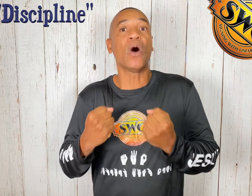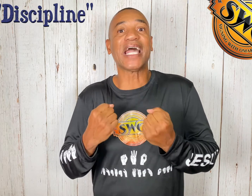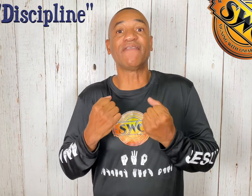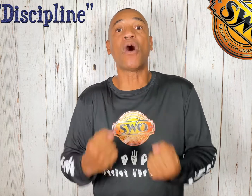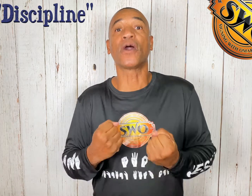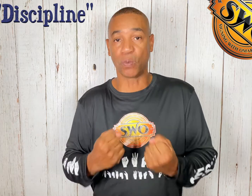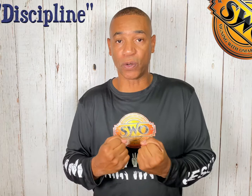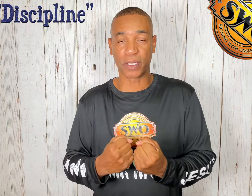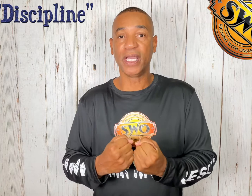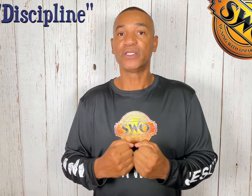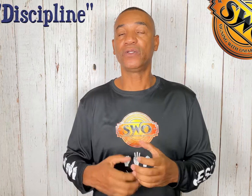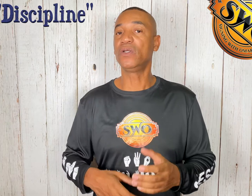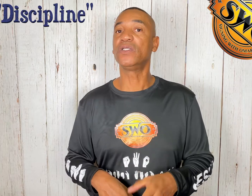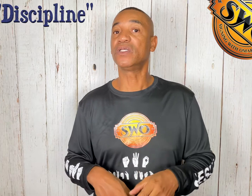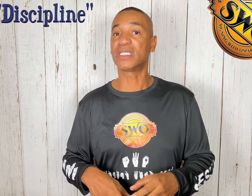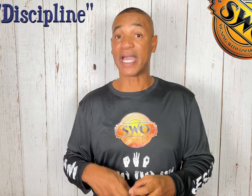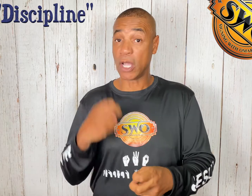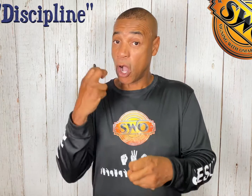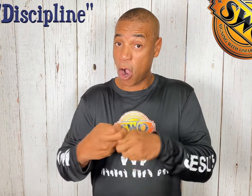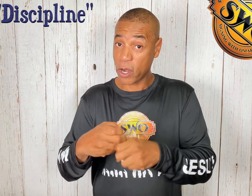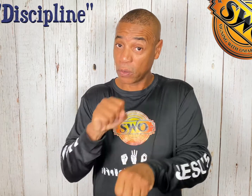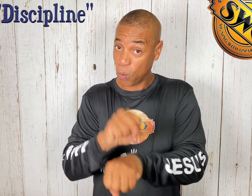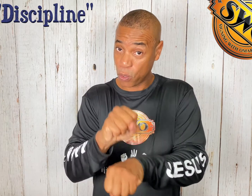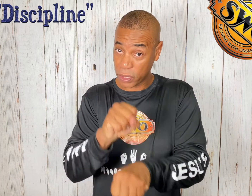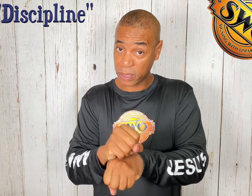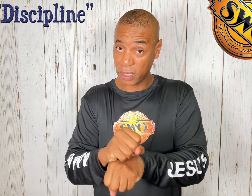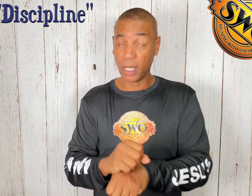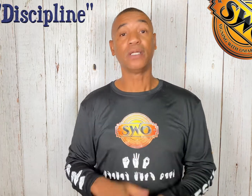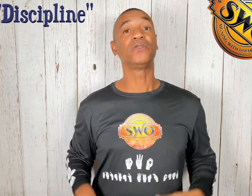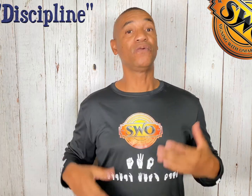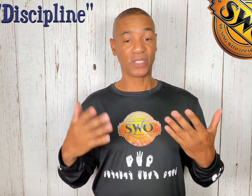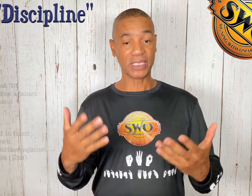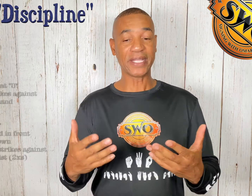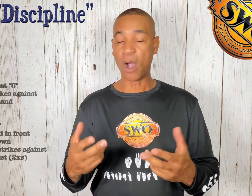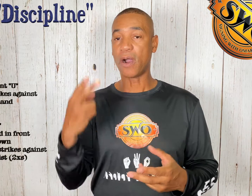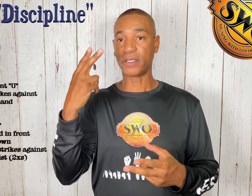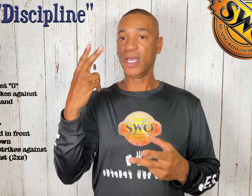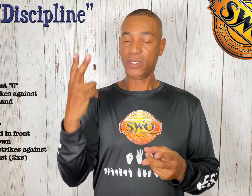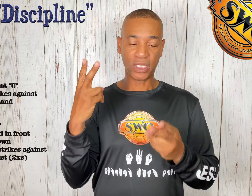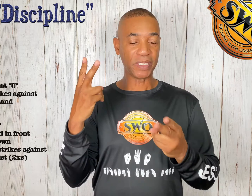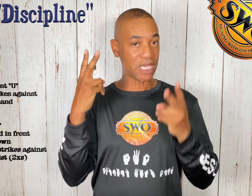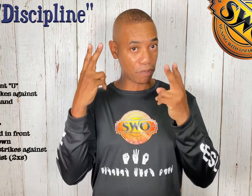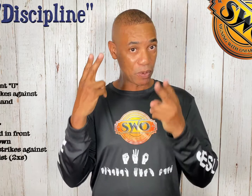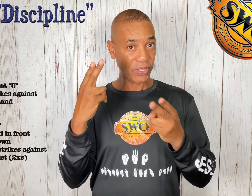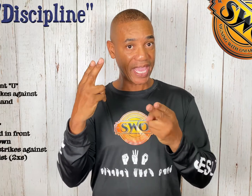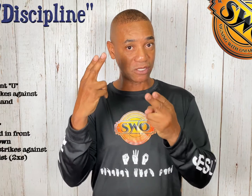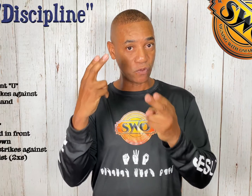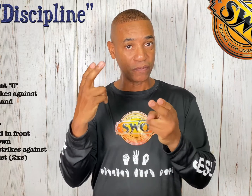lot of hard work. So you can do the sign hard work. For the sign hard, you simply take both hands, form